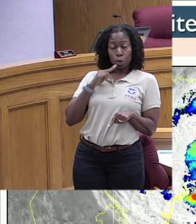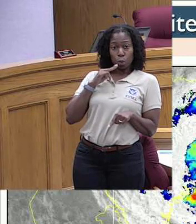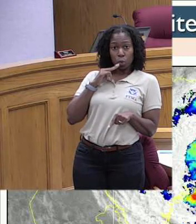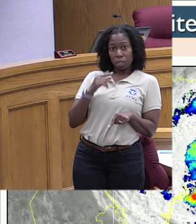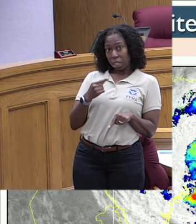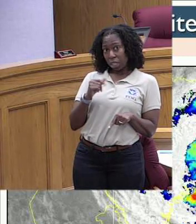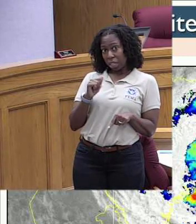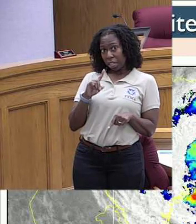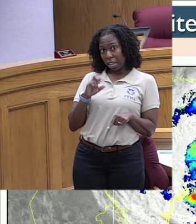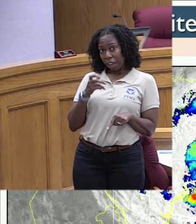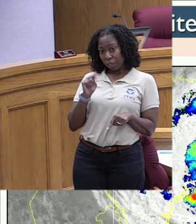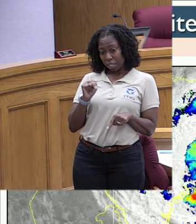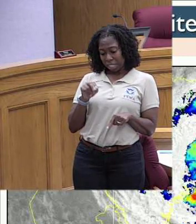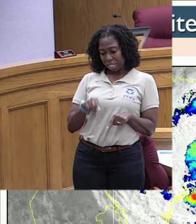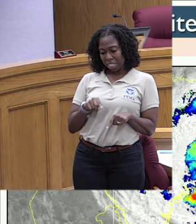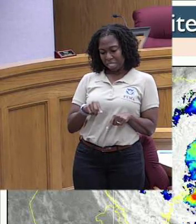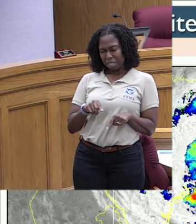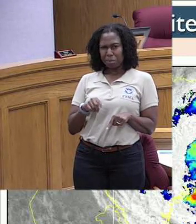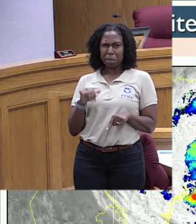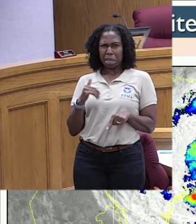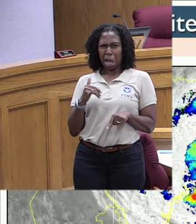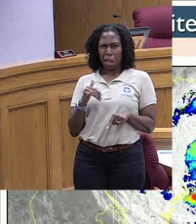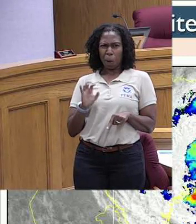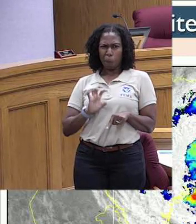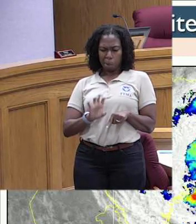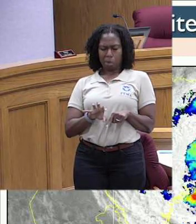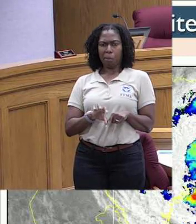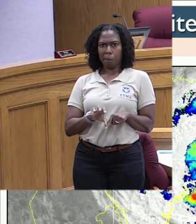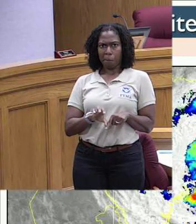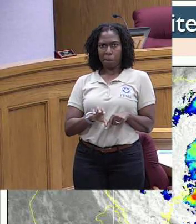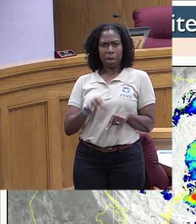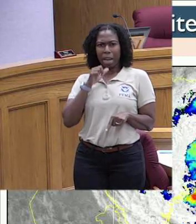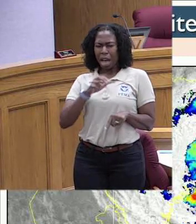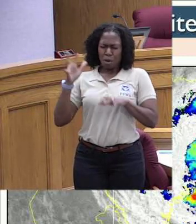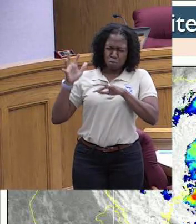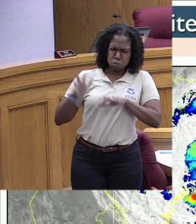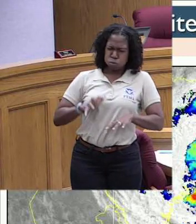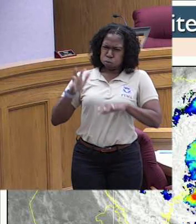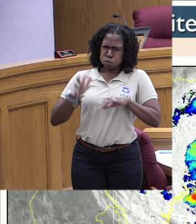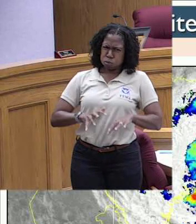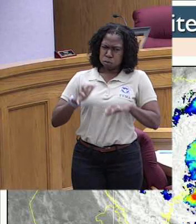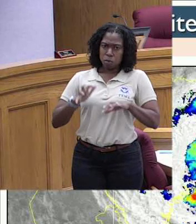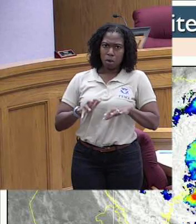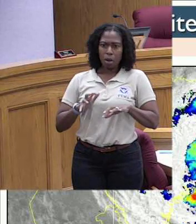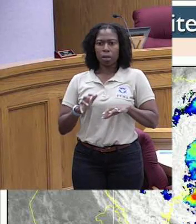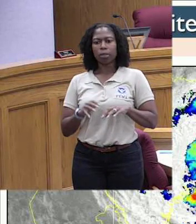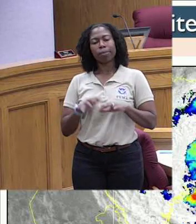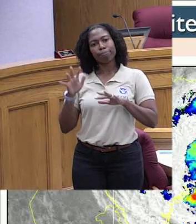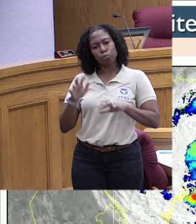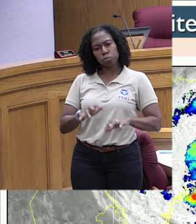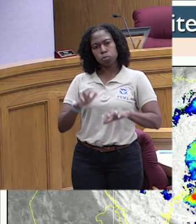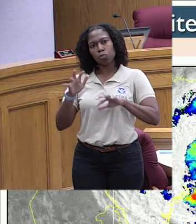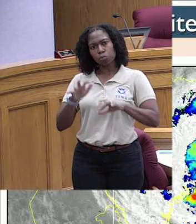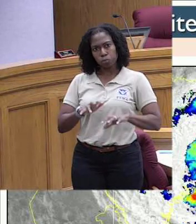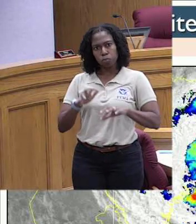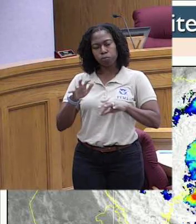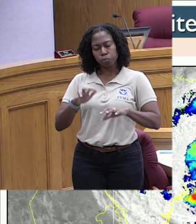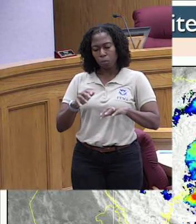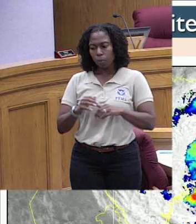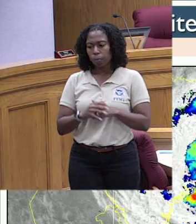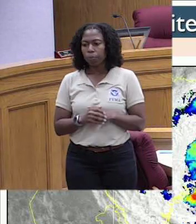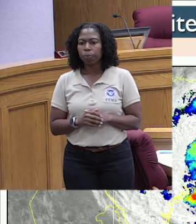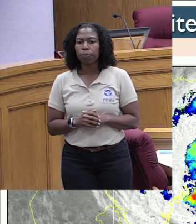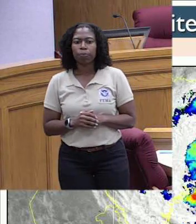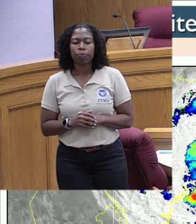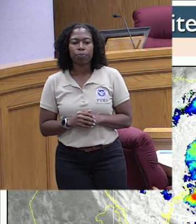more yellowish than it is reddish, so it's not producing major flash flooding or anything like that. And there's a large band of rain